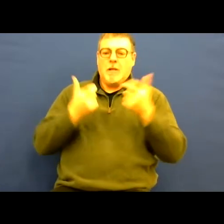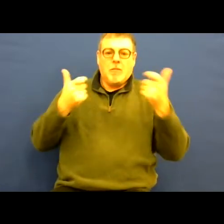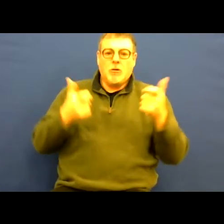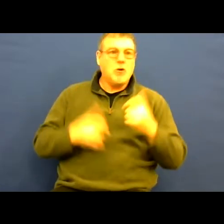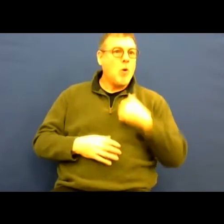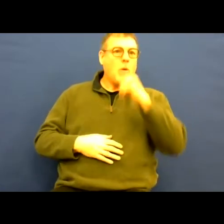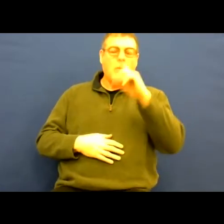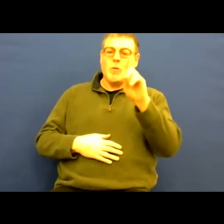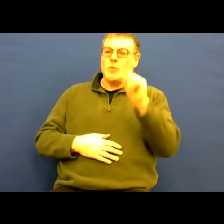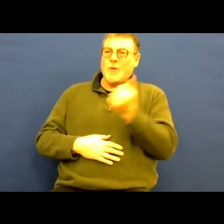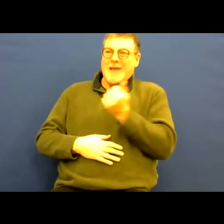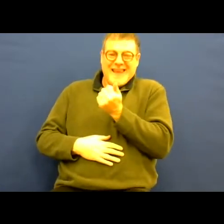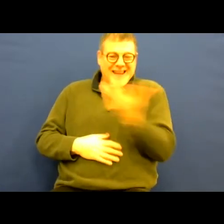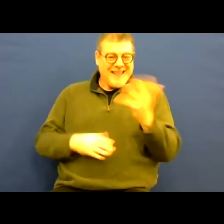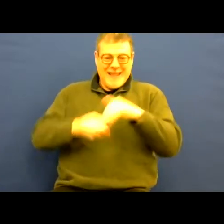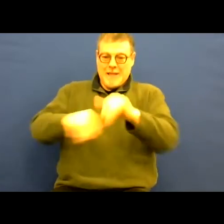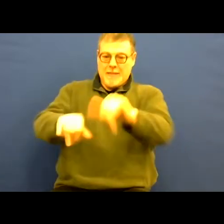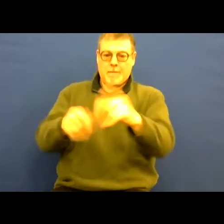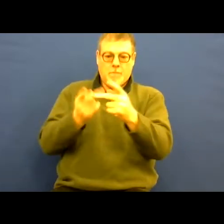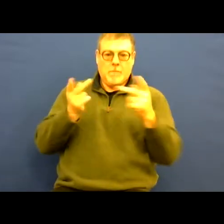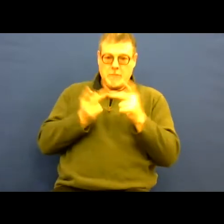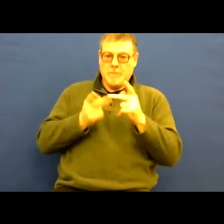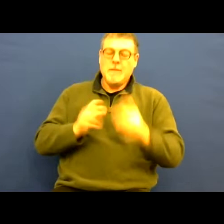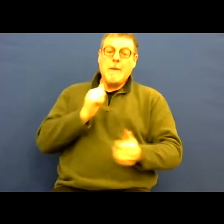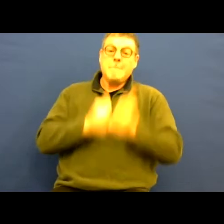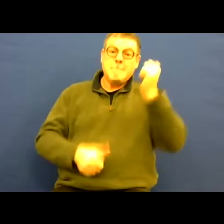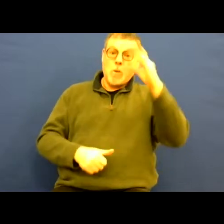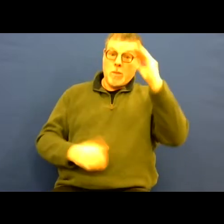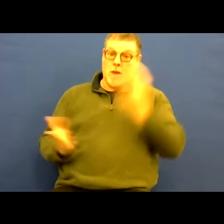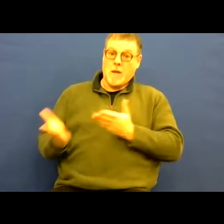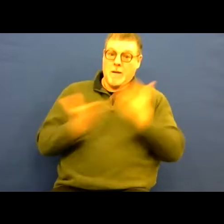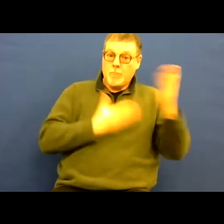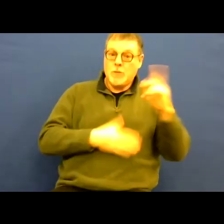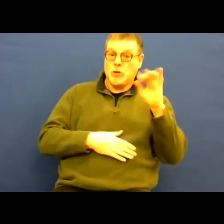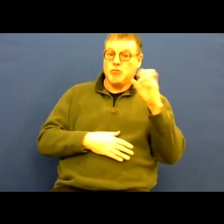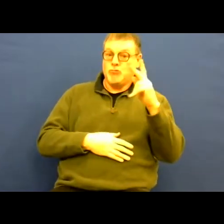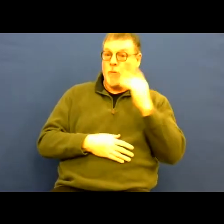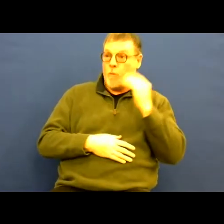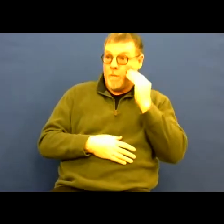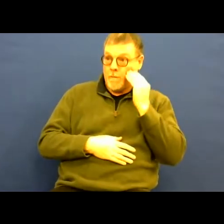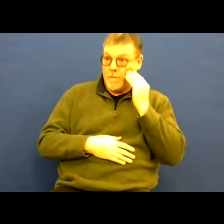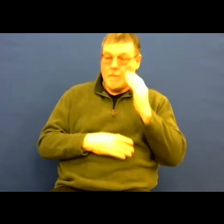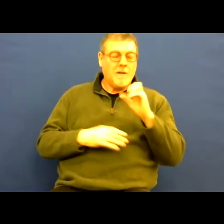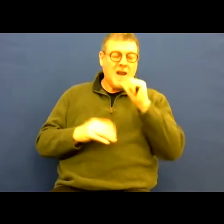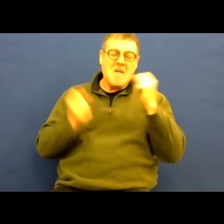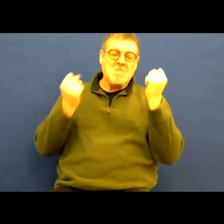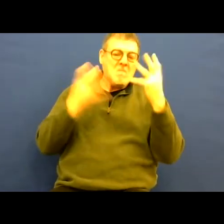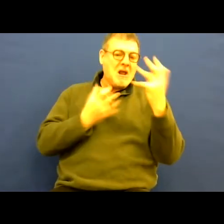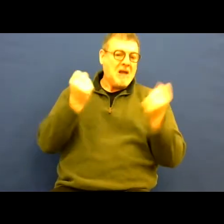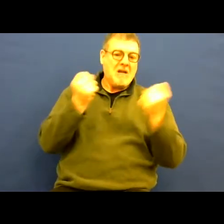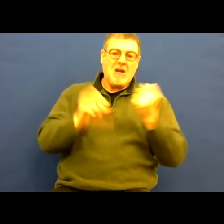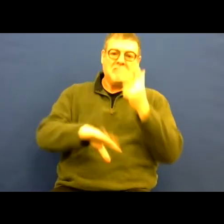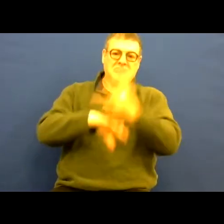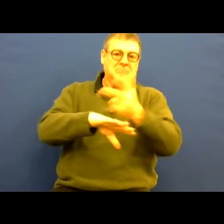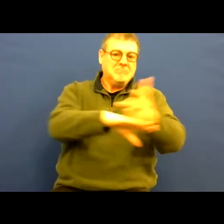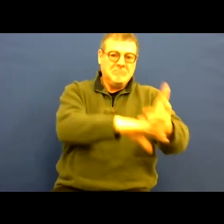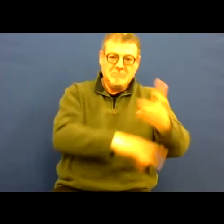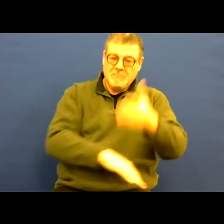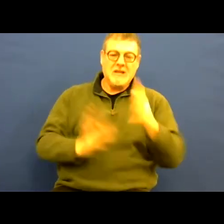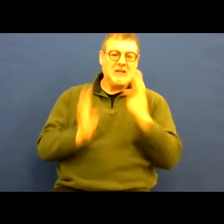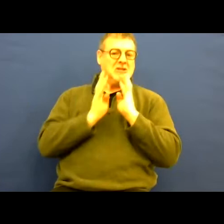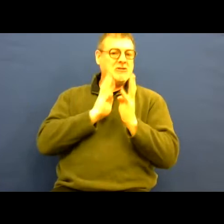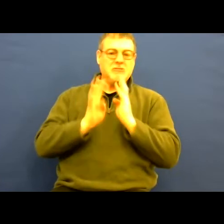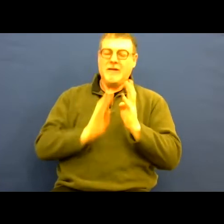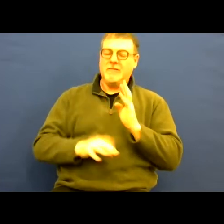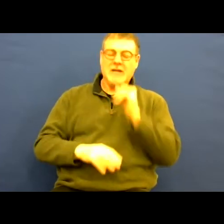We don't do anything at our site. Most of my guys take their trucks home, so there's not very many vehicles on site or a lot of traffic coming through. My guys